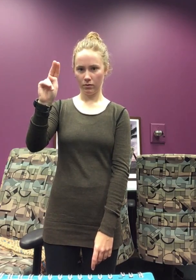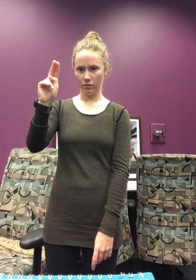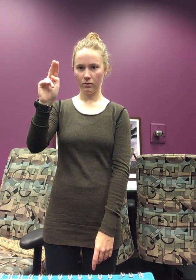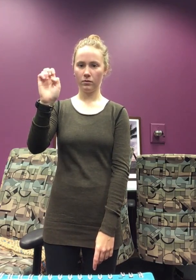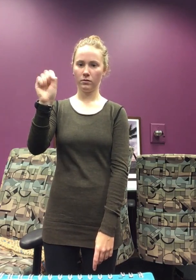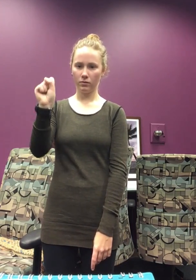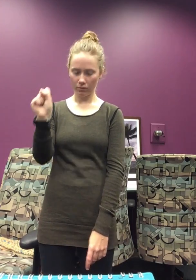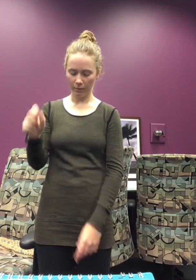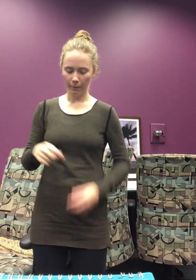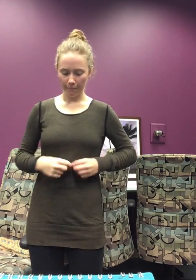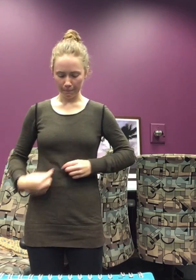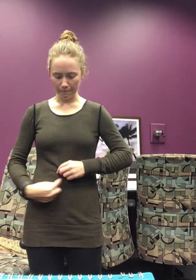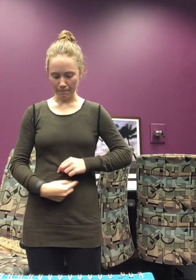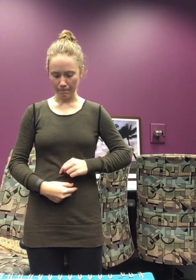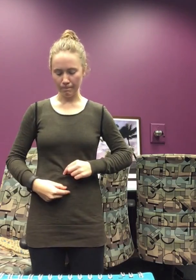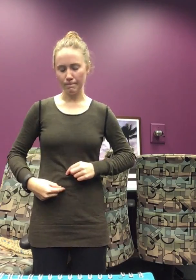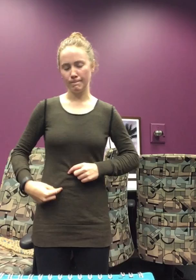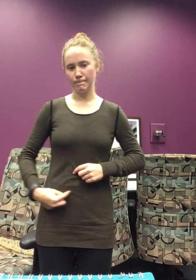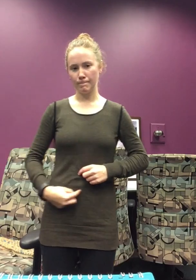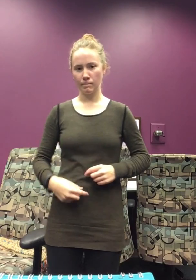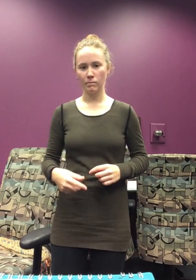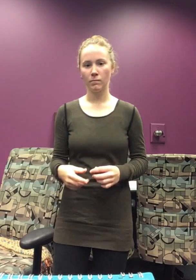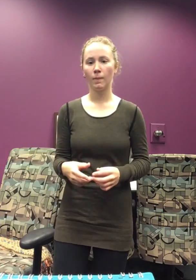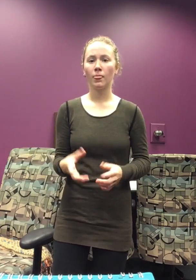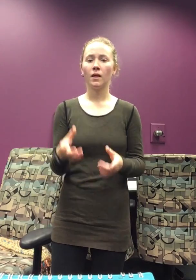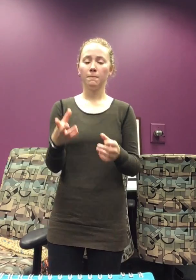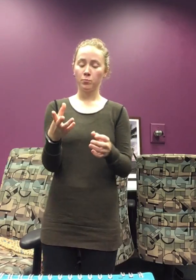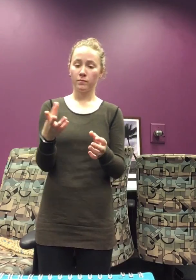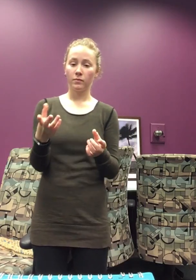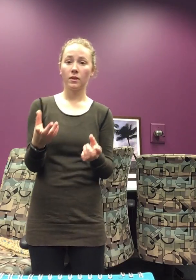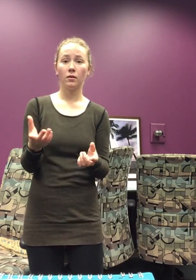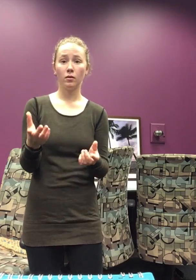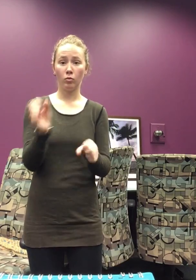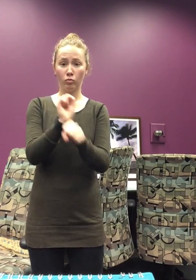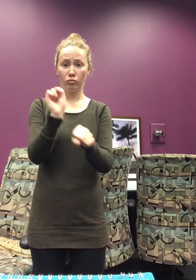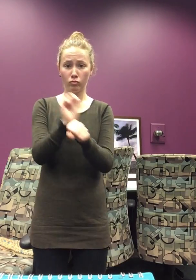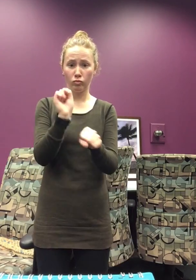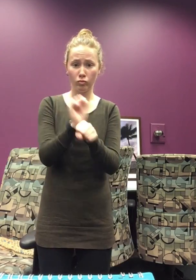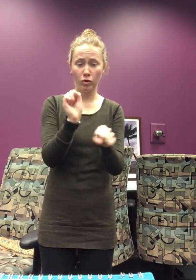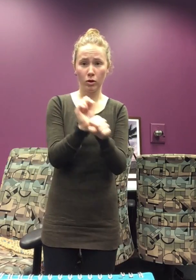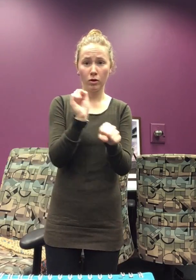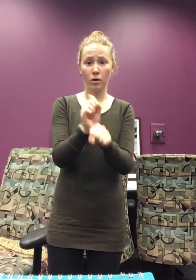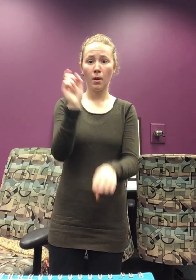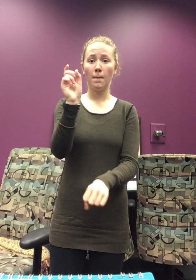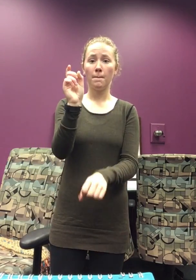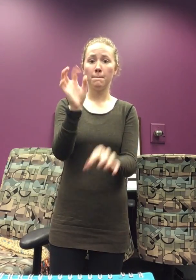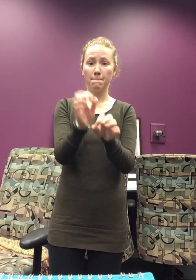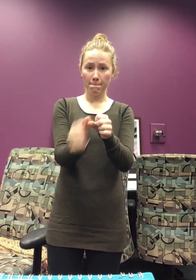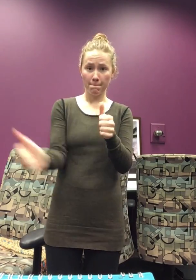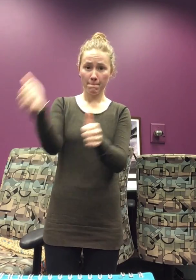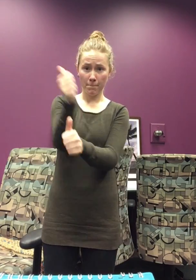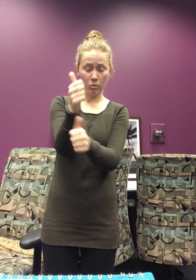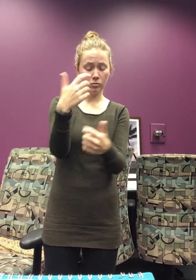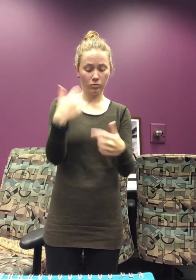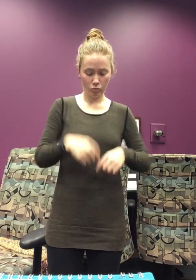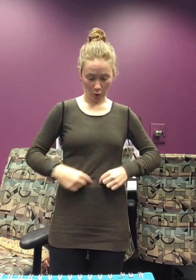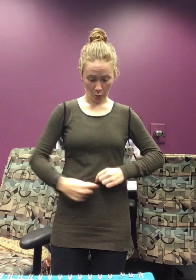And in that time, when the food is in the digestive system and in the intestines, the food is